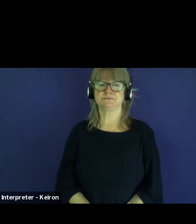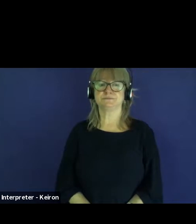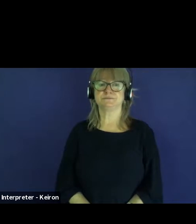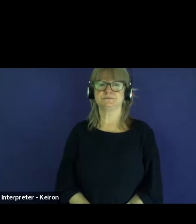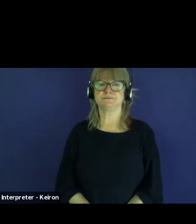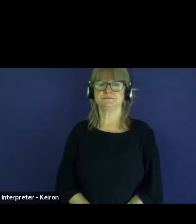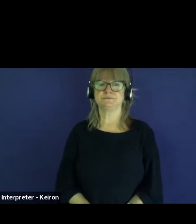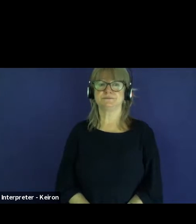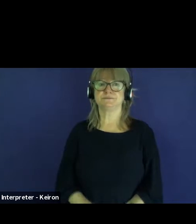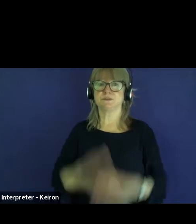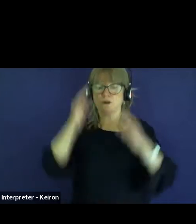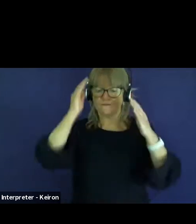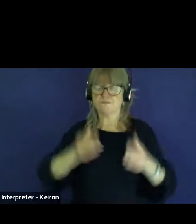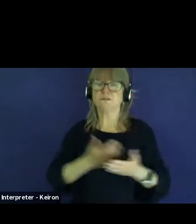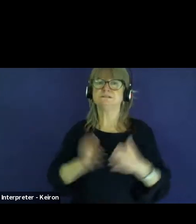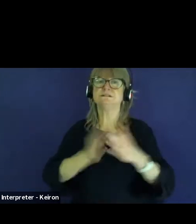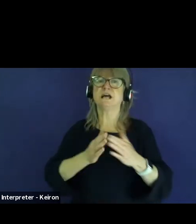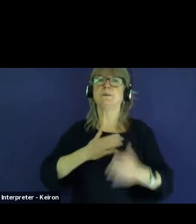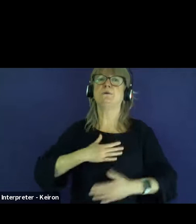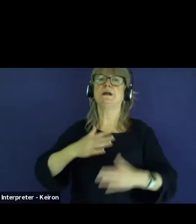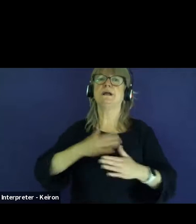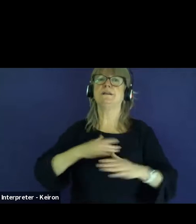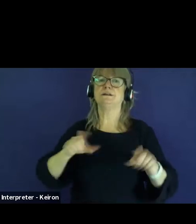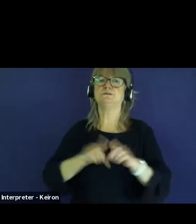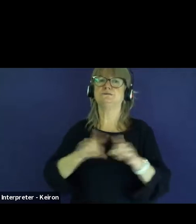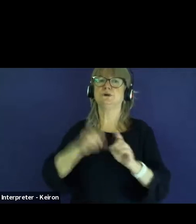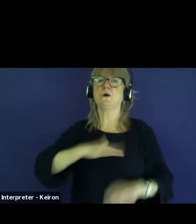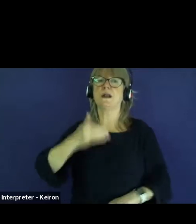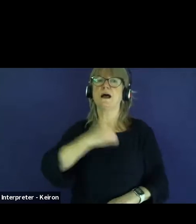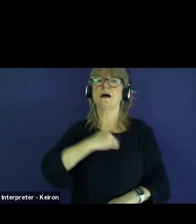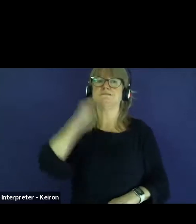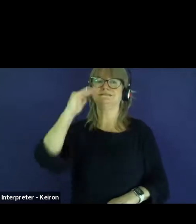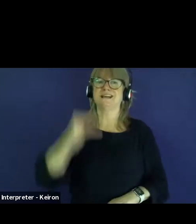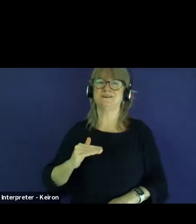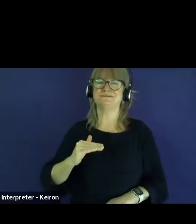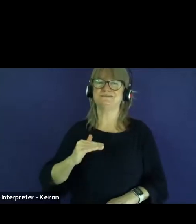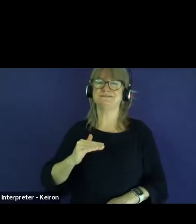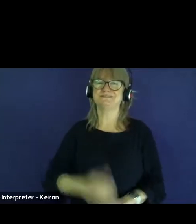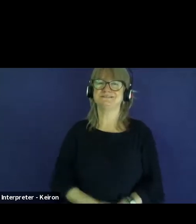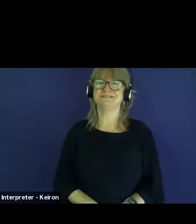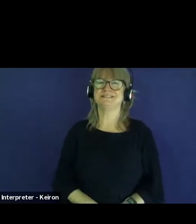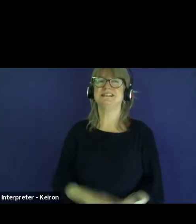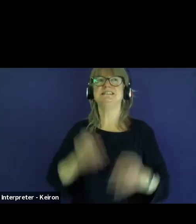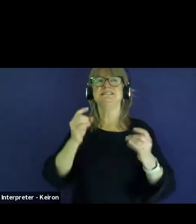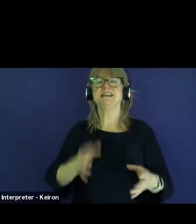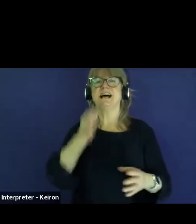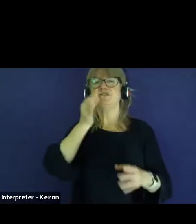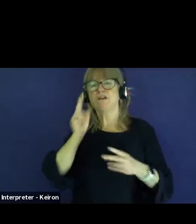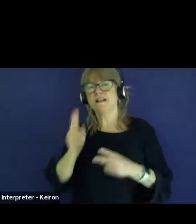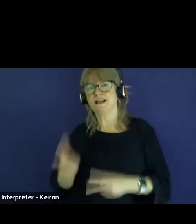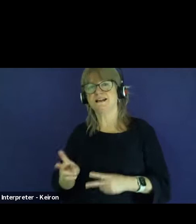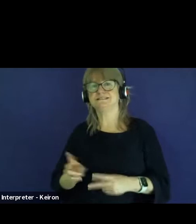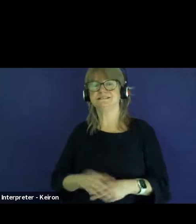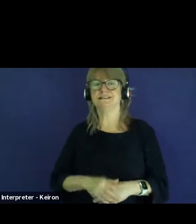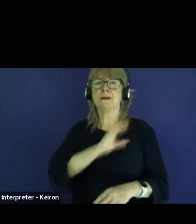Really focusing on our breathing now. We want to get our heart rate back down. Start to relax a bit. Let